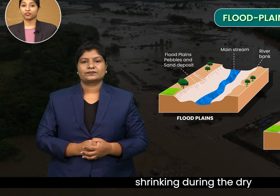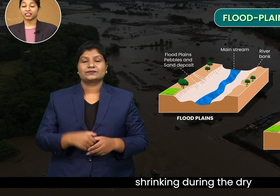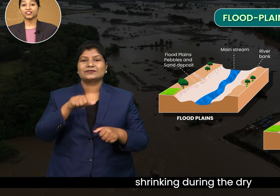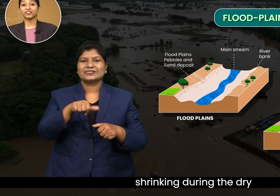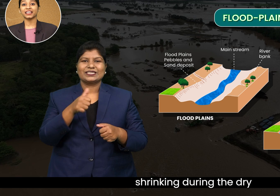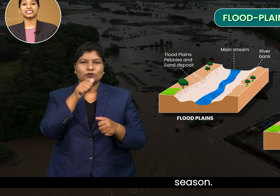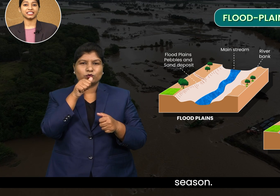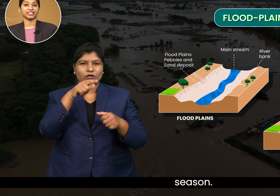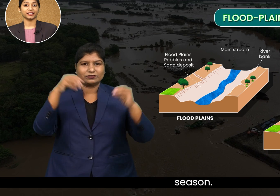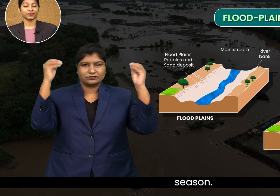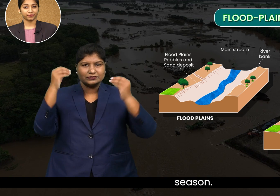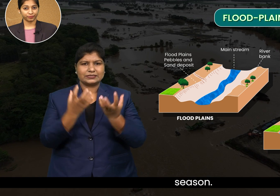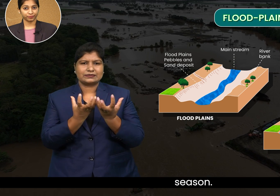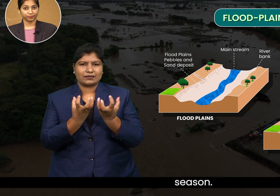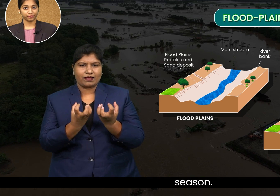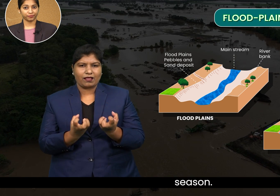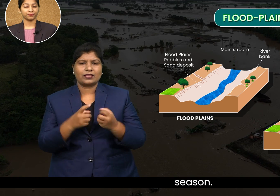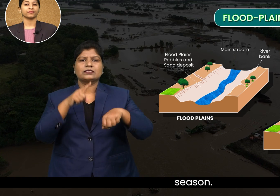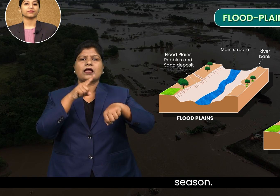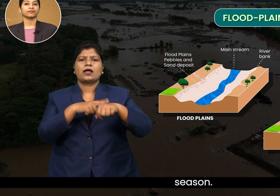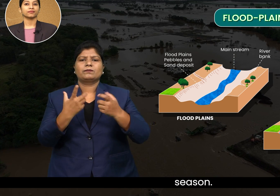shrinking during the dry season.